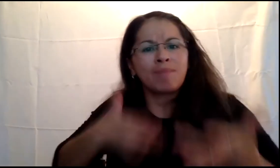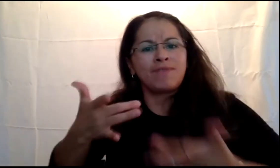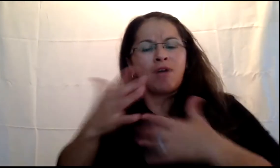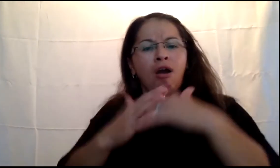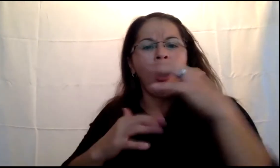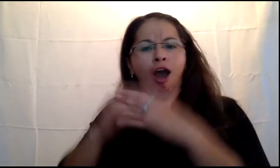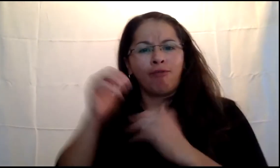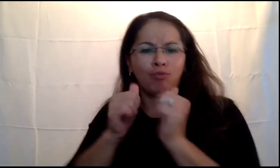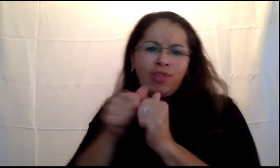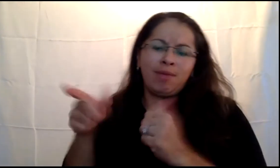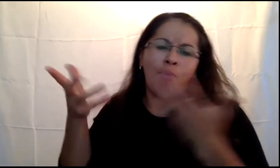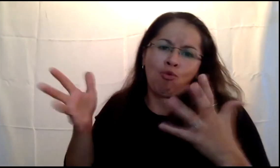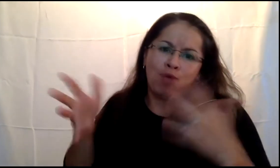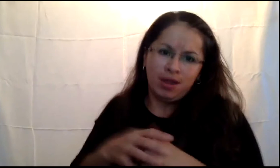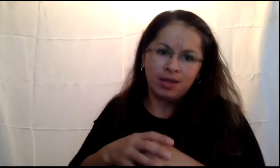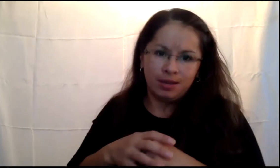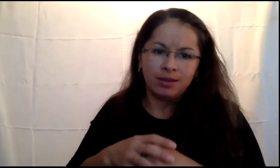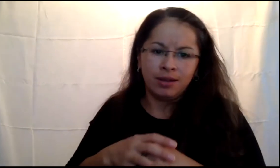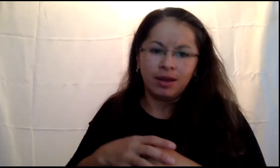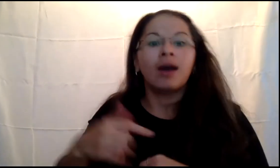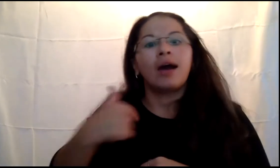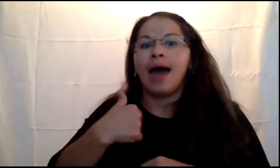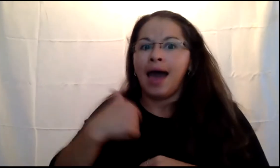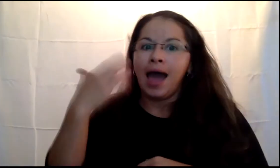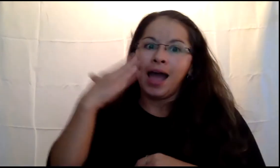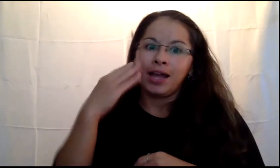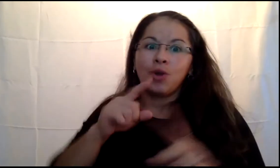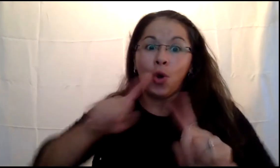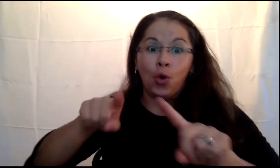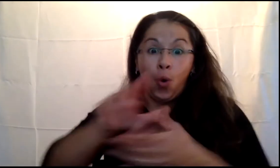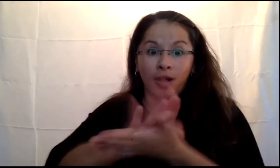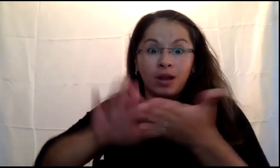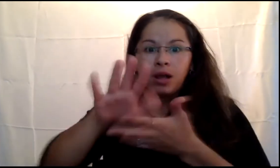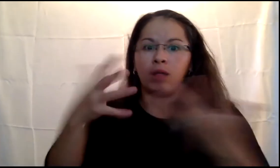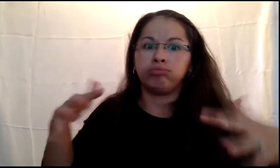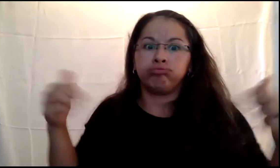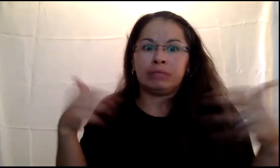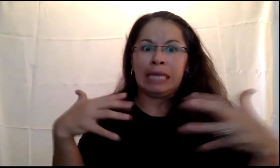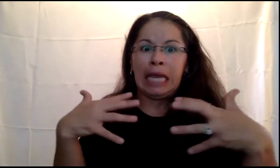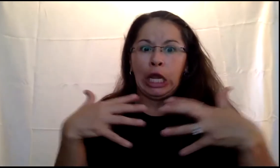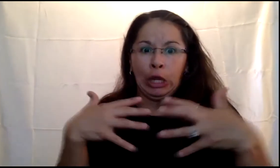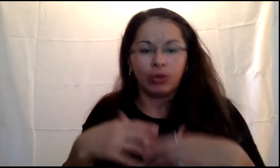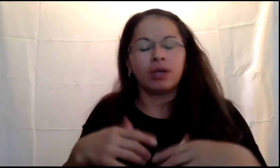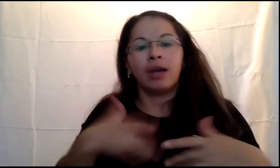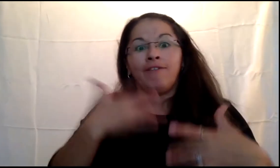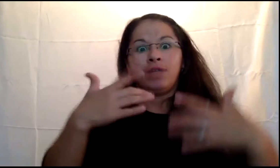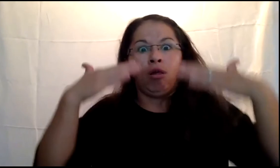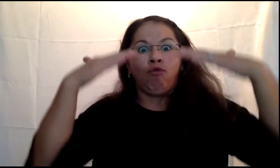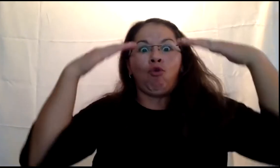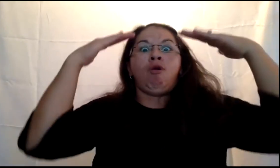college. Look, I know that going to college is already perhaps a scary process, and it's overwhelming in general for most students and families.